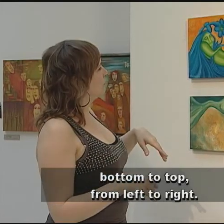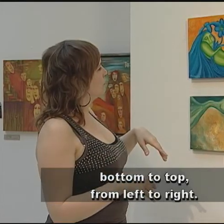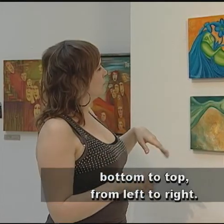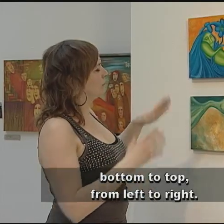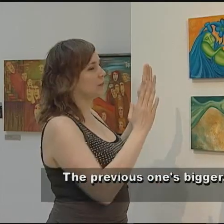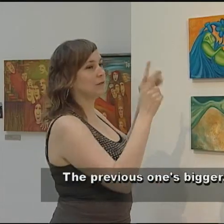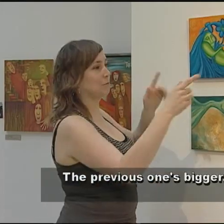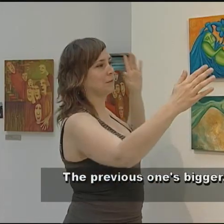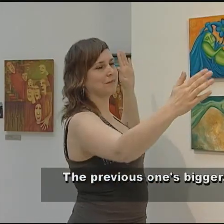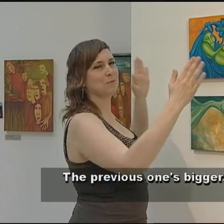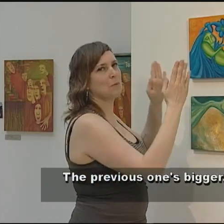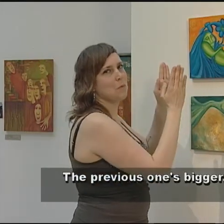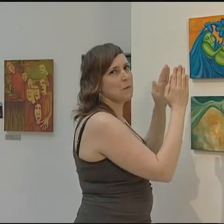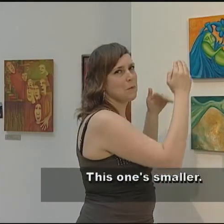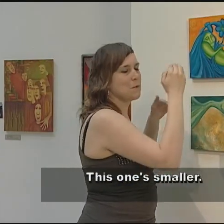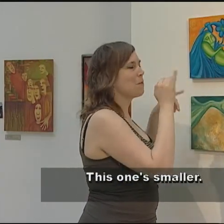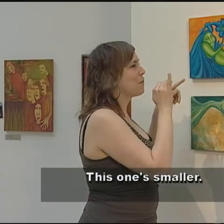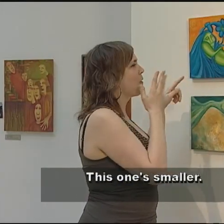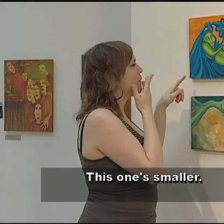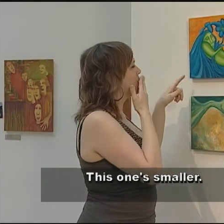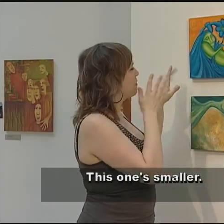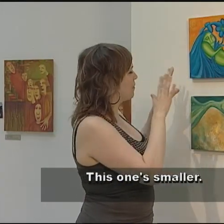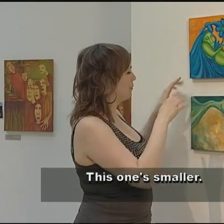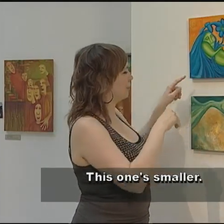right. The previous one bigger, this one smaller.